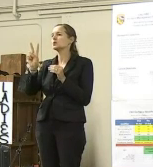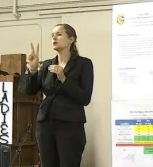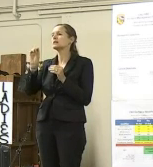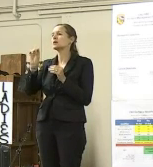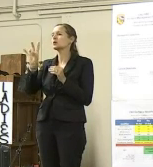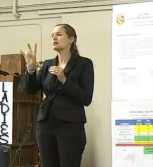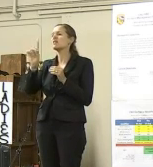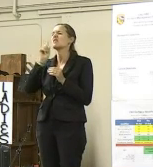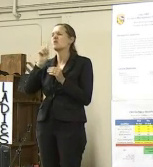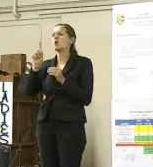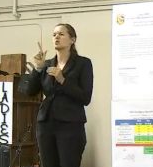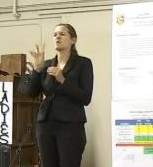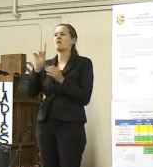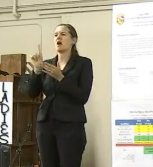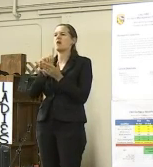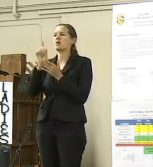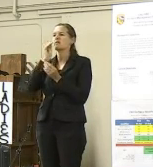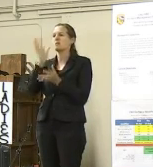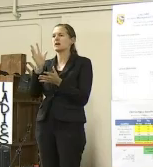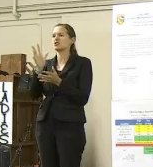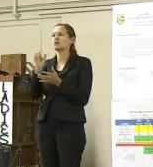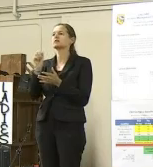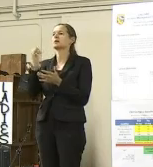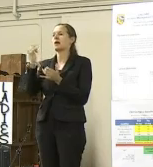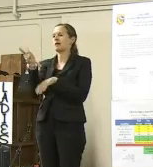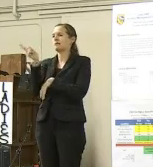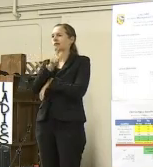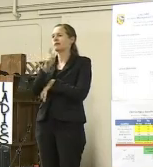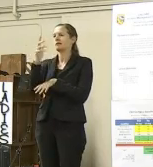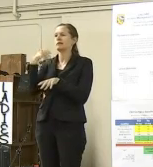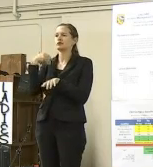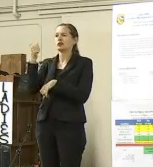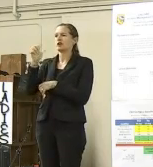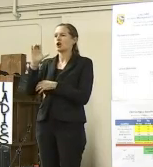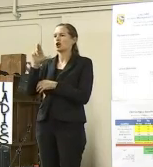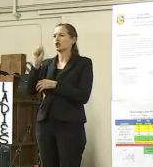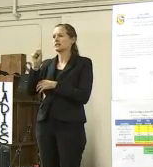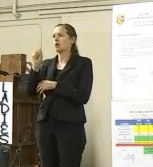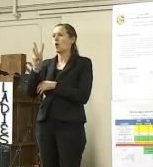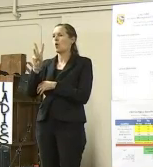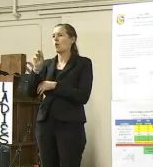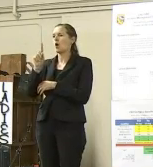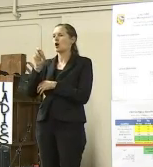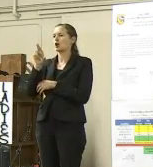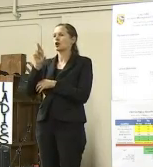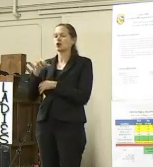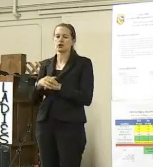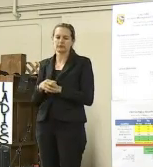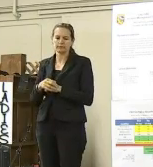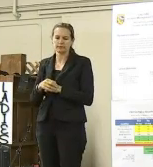707-967-4207. And now for an operational update, I'd like to invite up Chief Chris Waters.